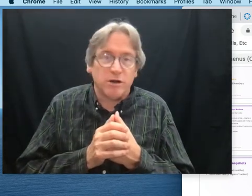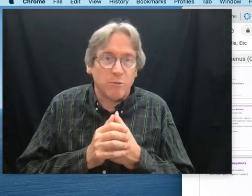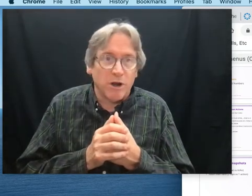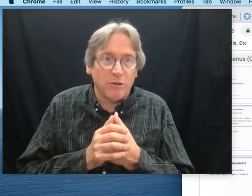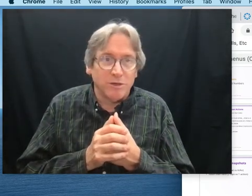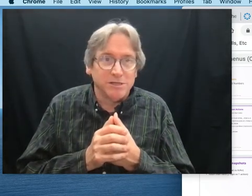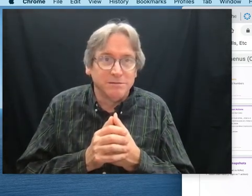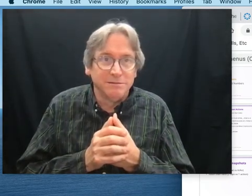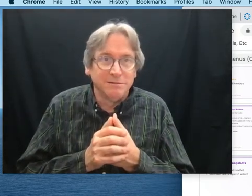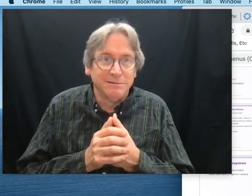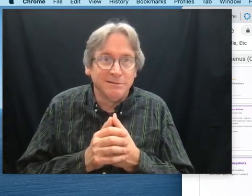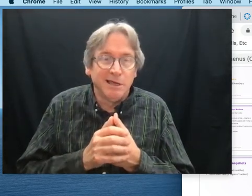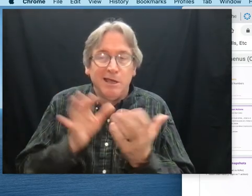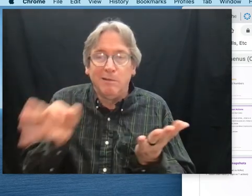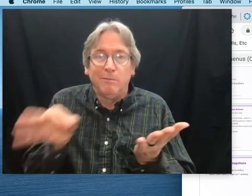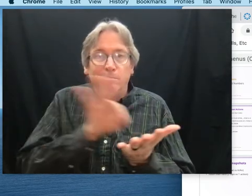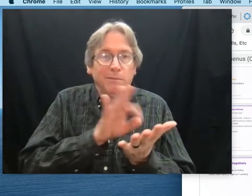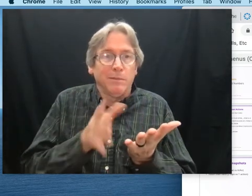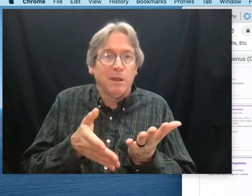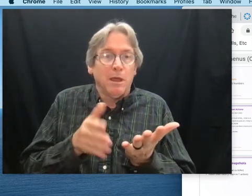i'm trying to remember what other ones